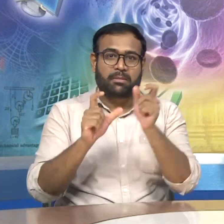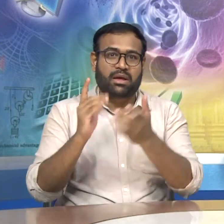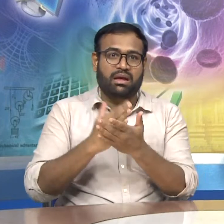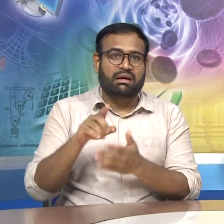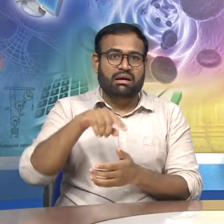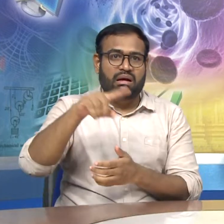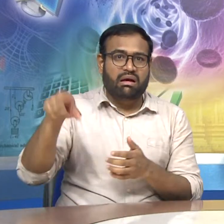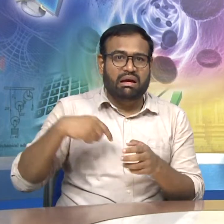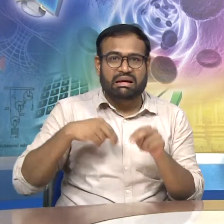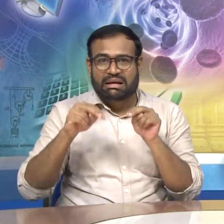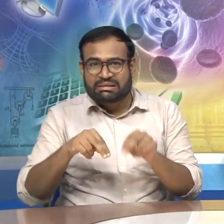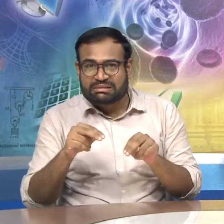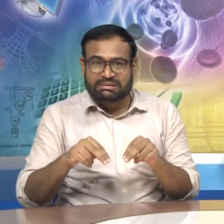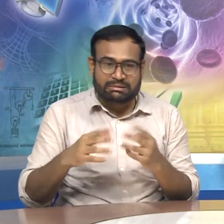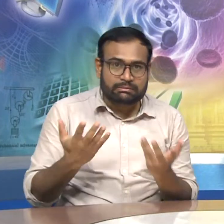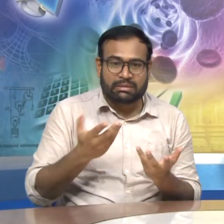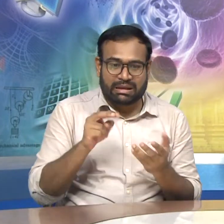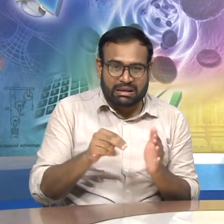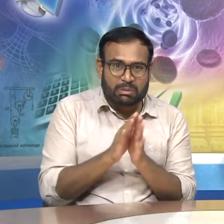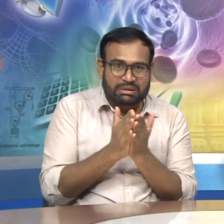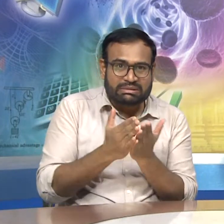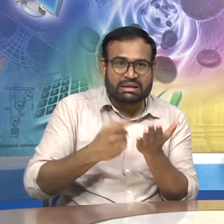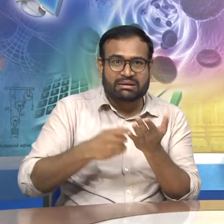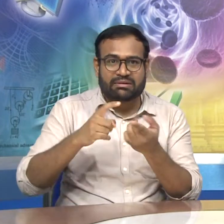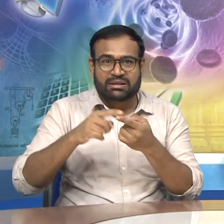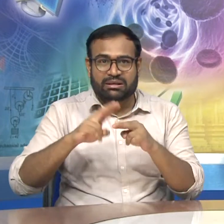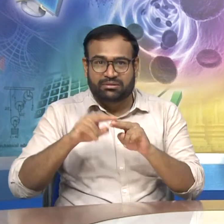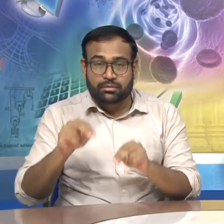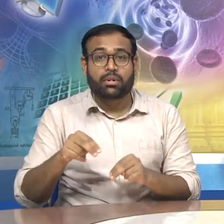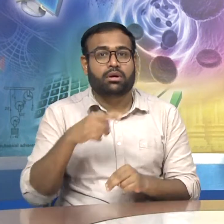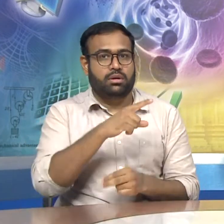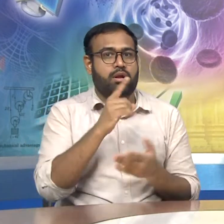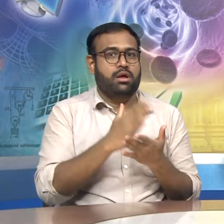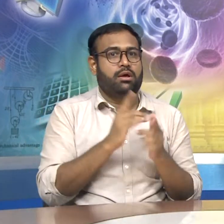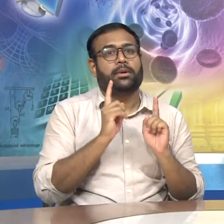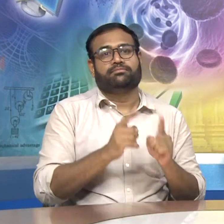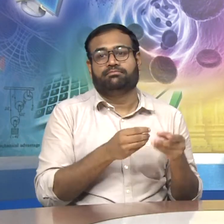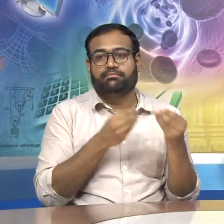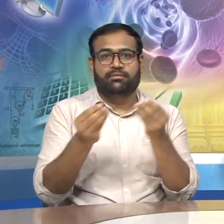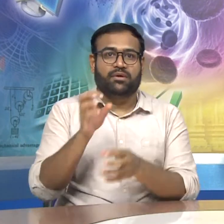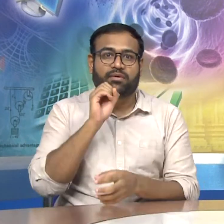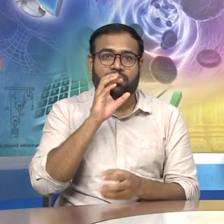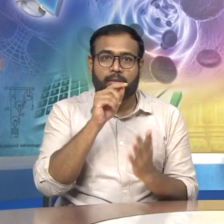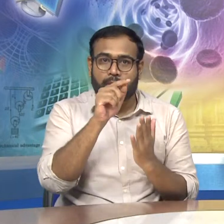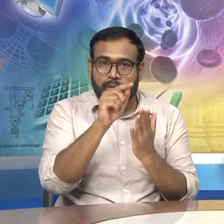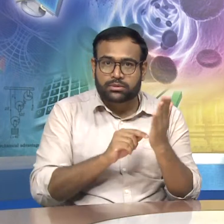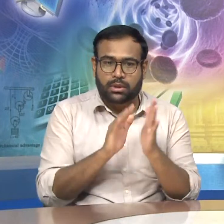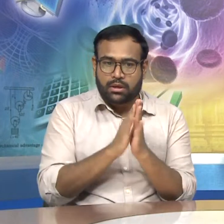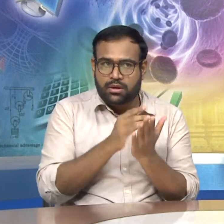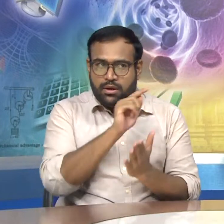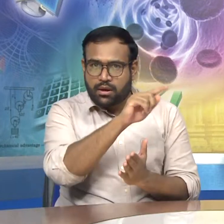Depending upon the user's requirement, librarian may give information itself on the